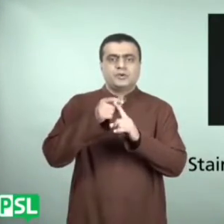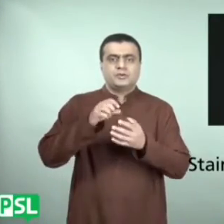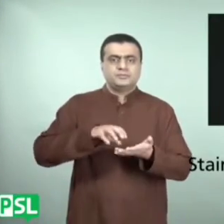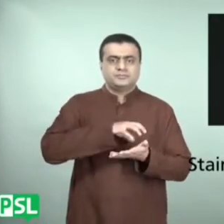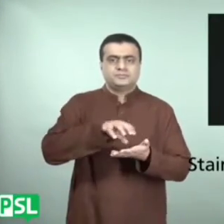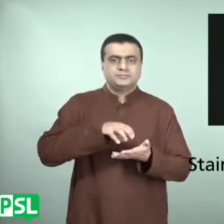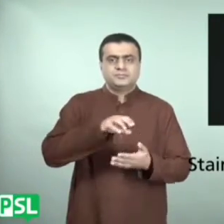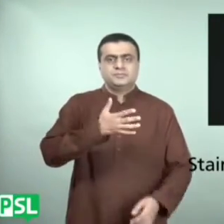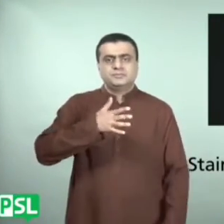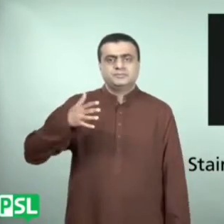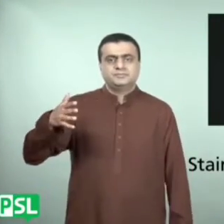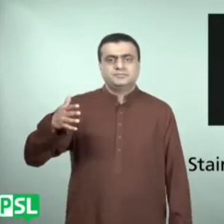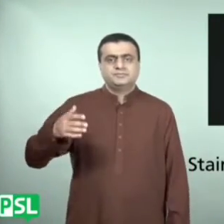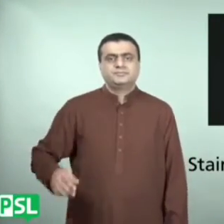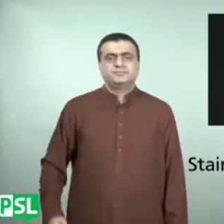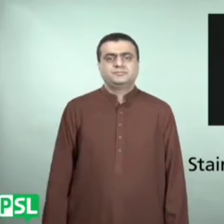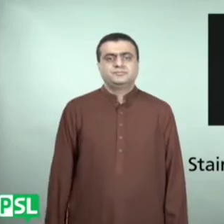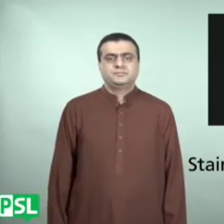Stainless steel polish.